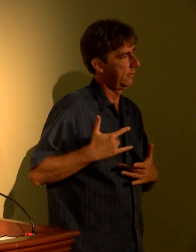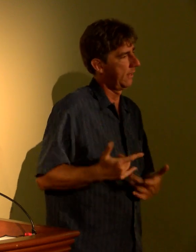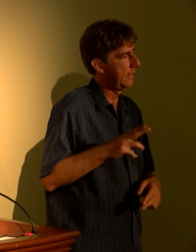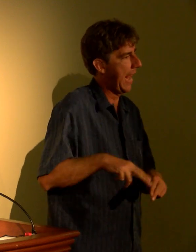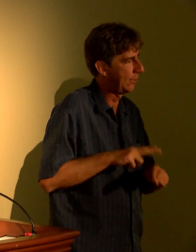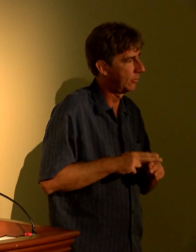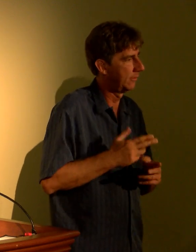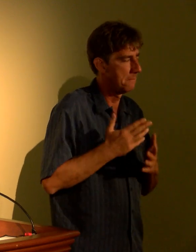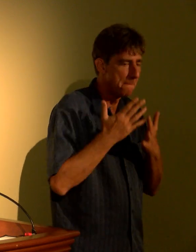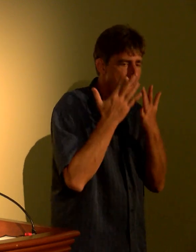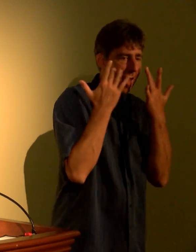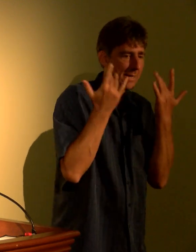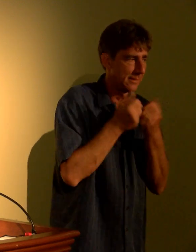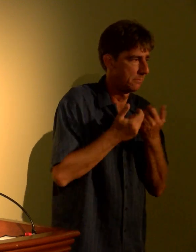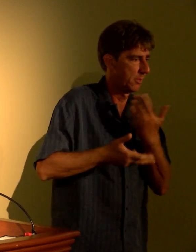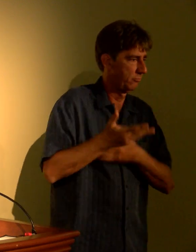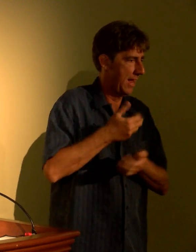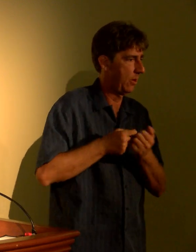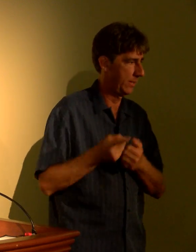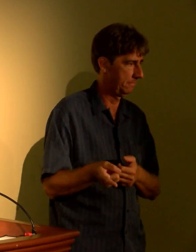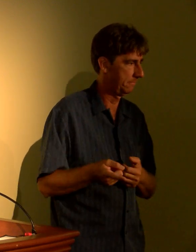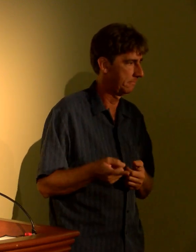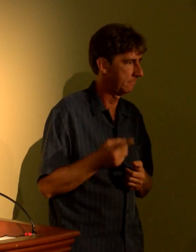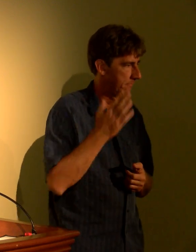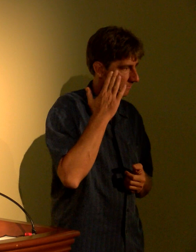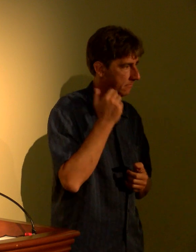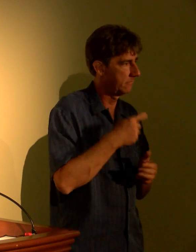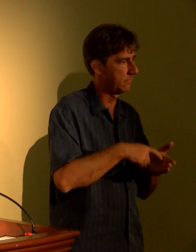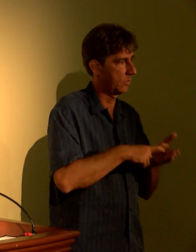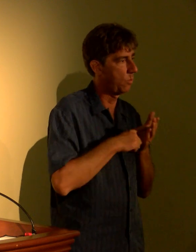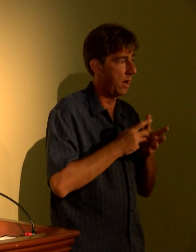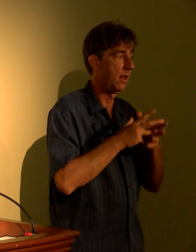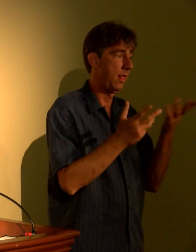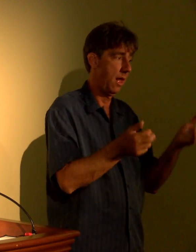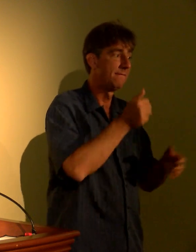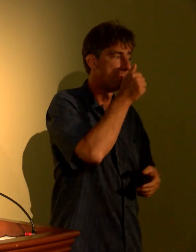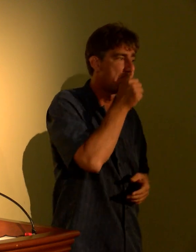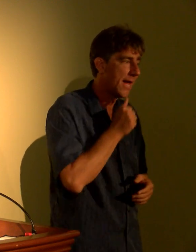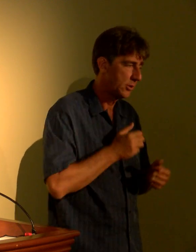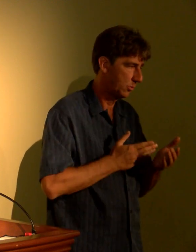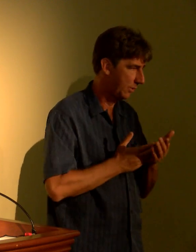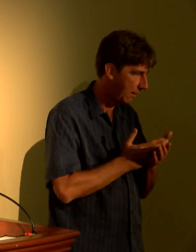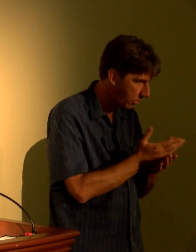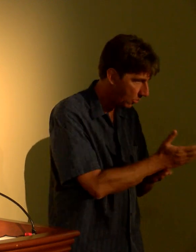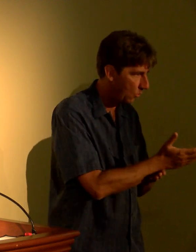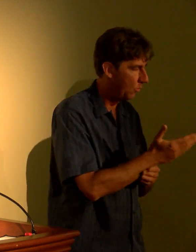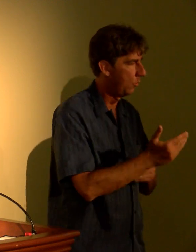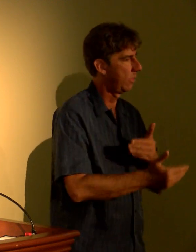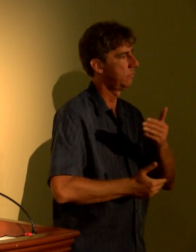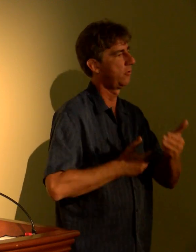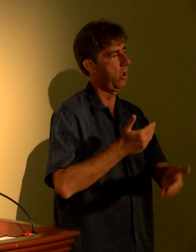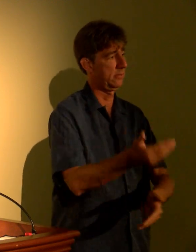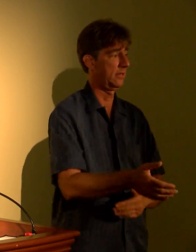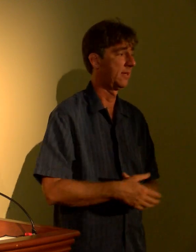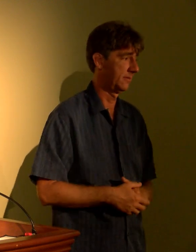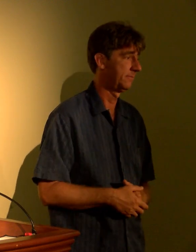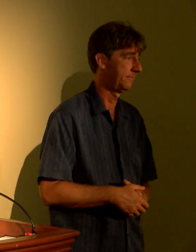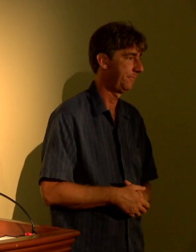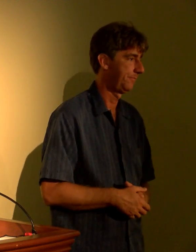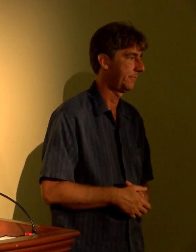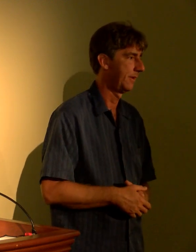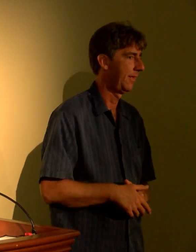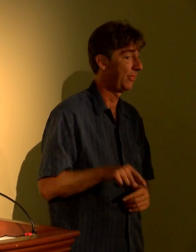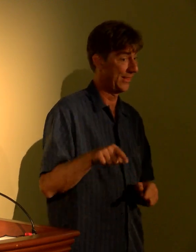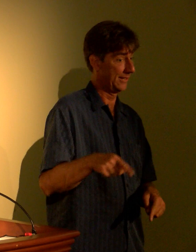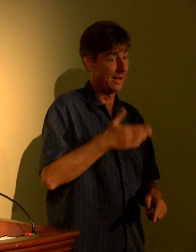to be around, because it took a fair amount of patience, I think, to get through this process, even in under the best of circumstances. And these